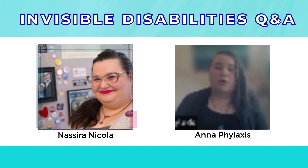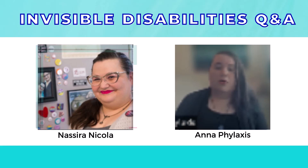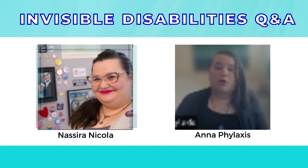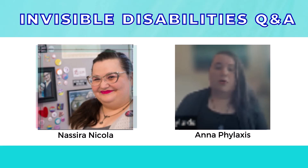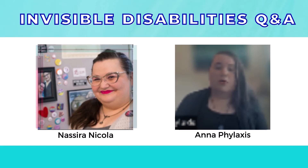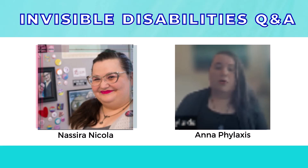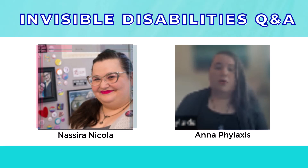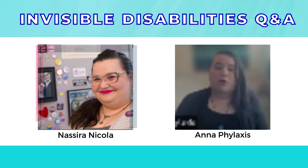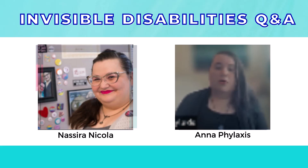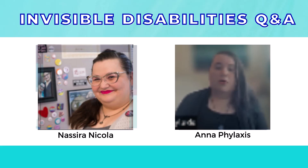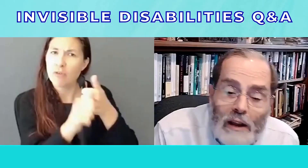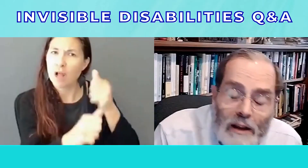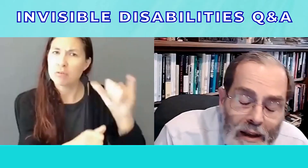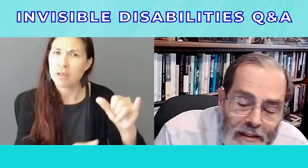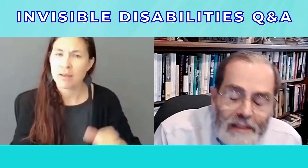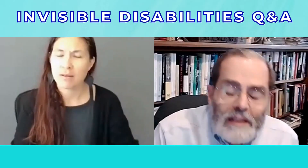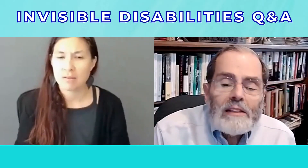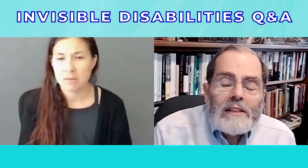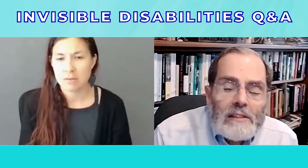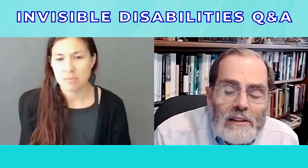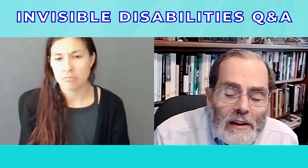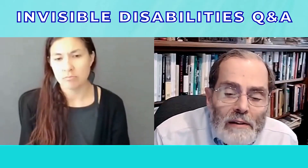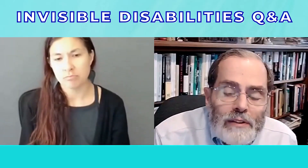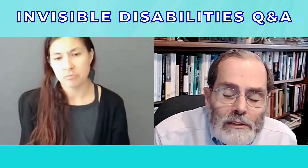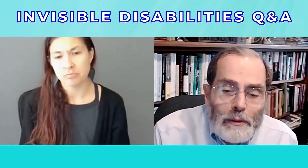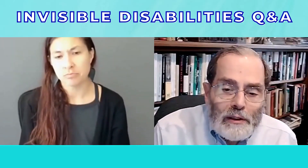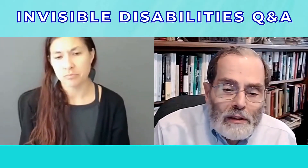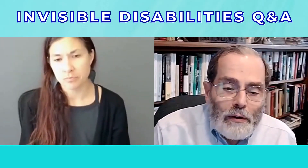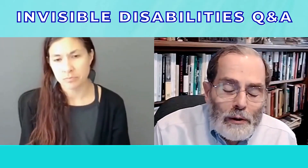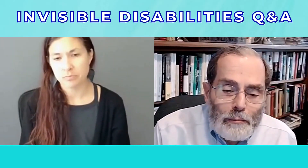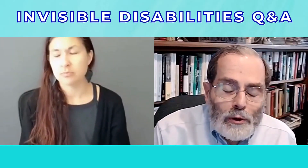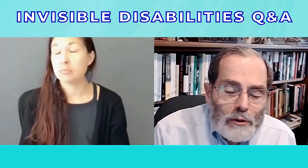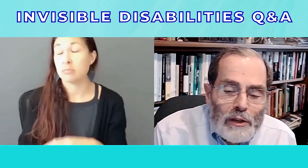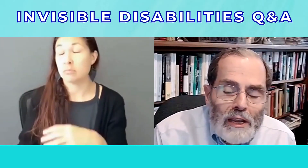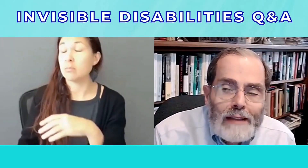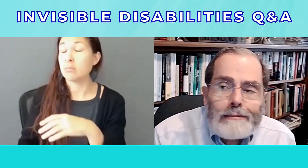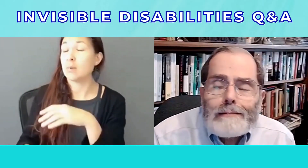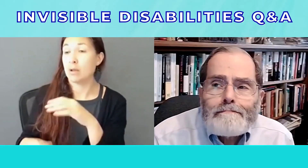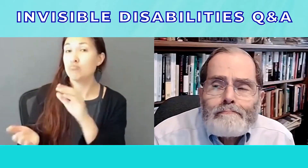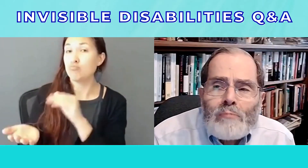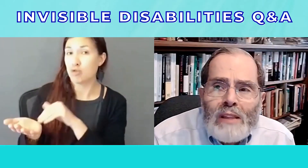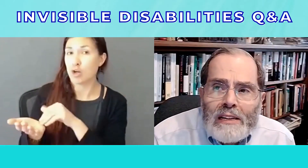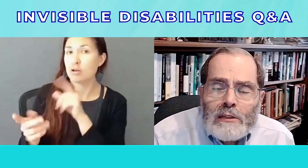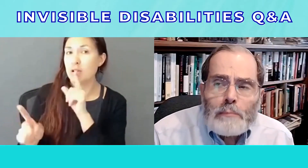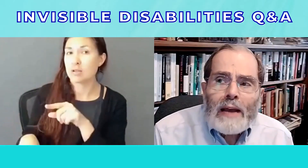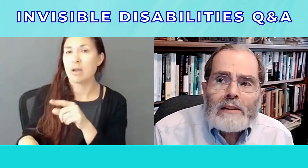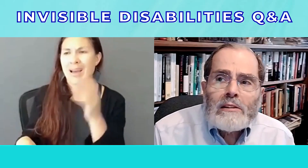I'm wondering why it's so hard for illnesses such as ME/CFS to be tracked